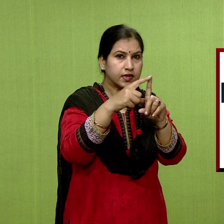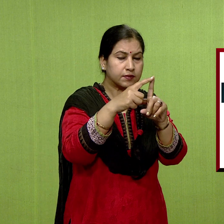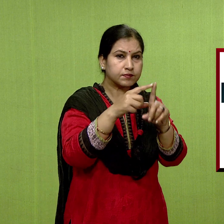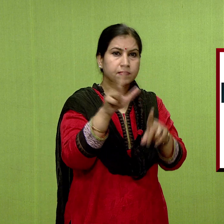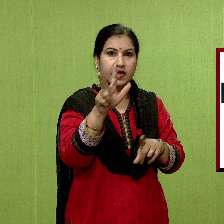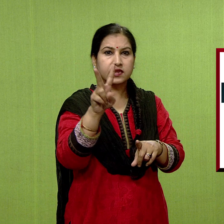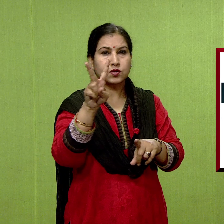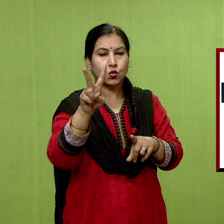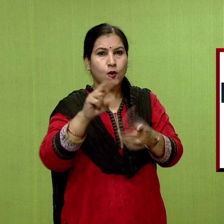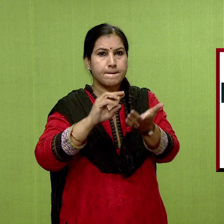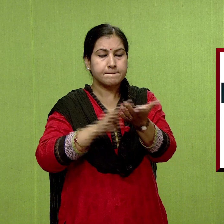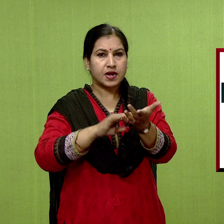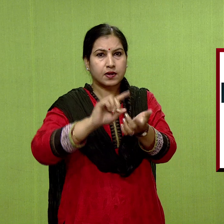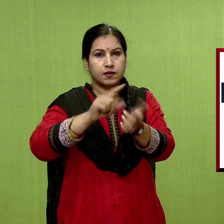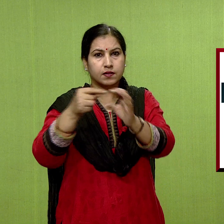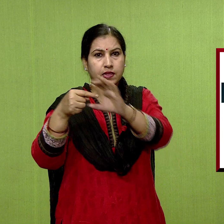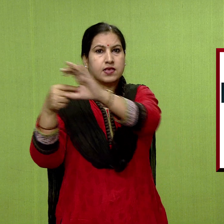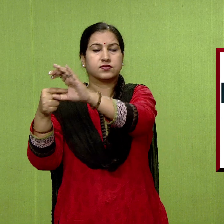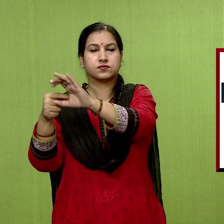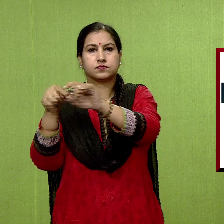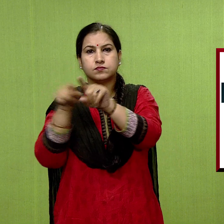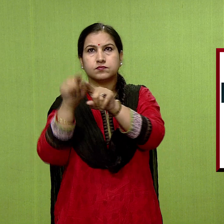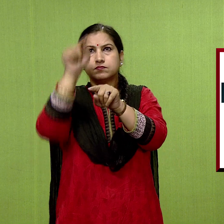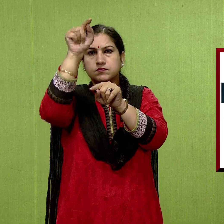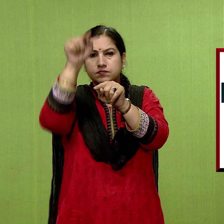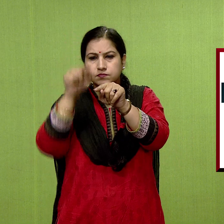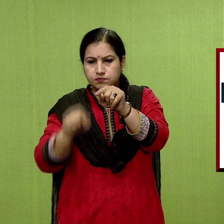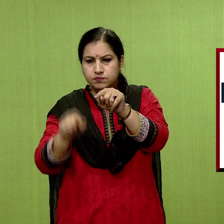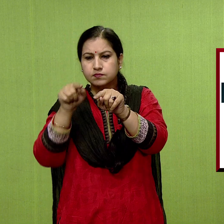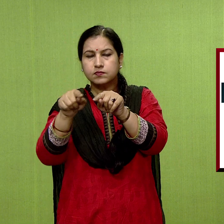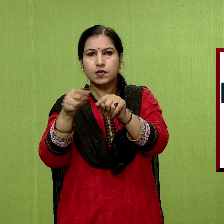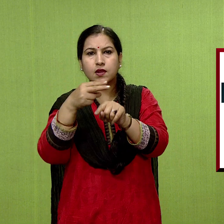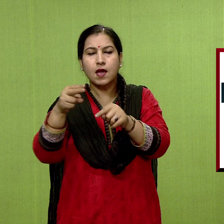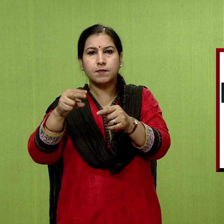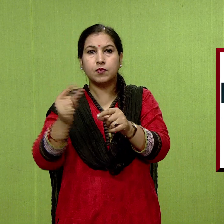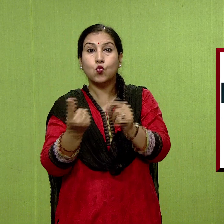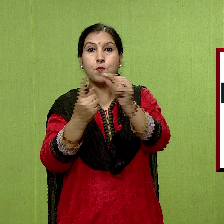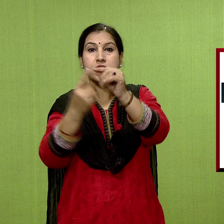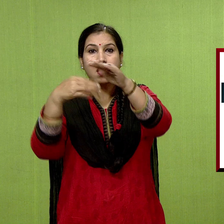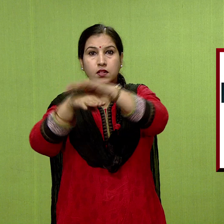lines. This passes through the place Mirzapur of Uttar